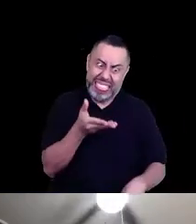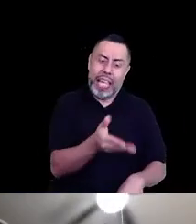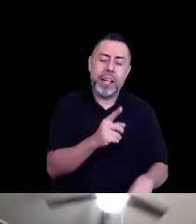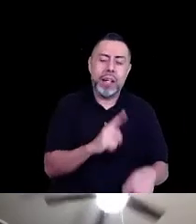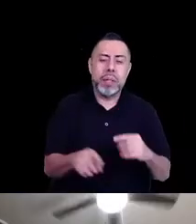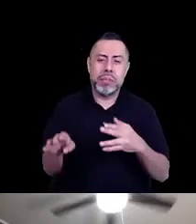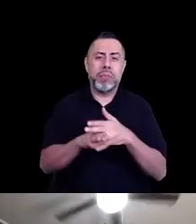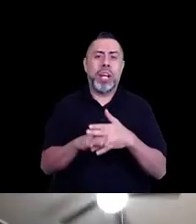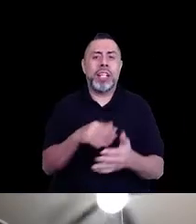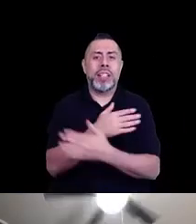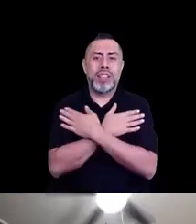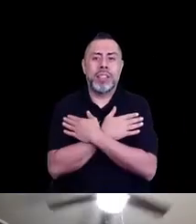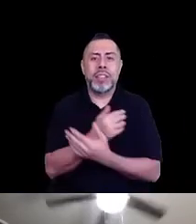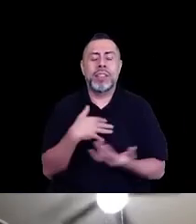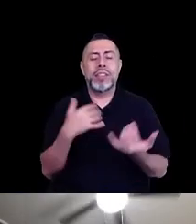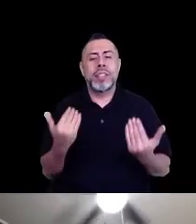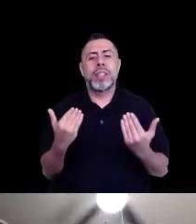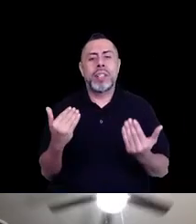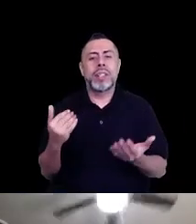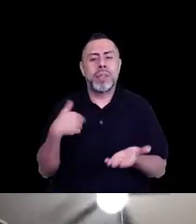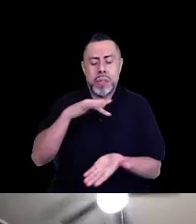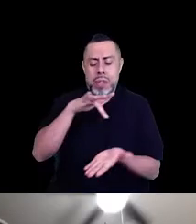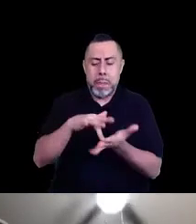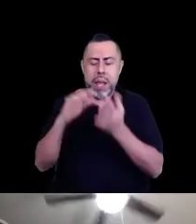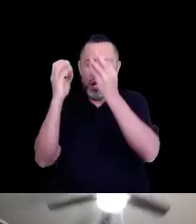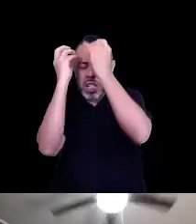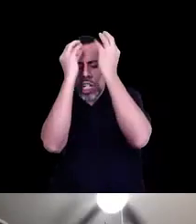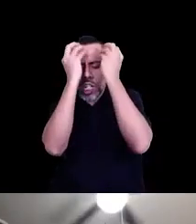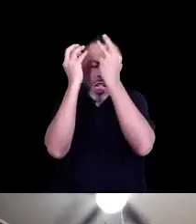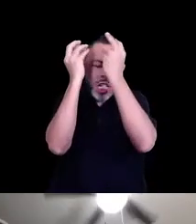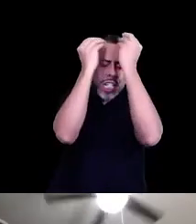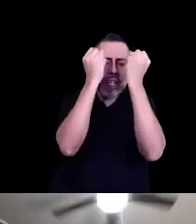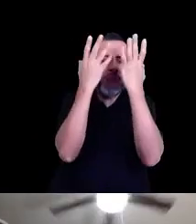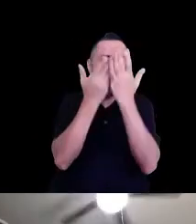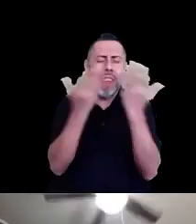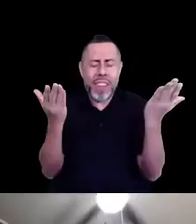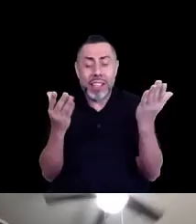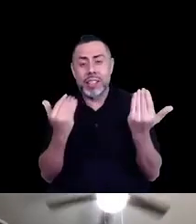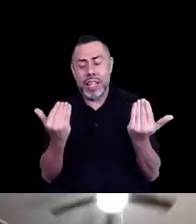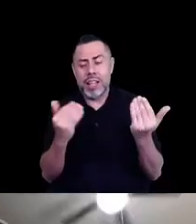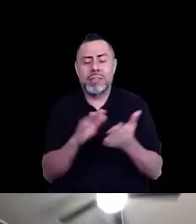So we're sort of mid-think about many things, and this is a nice break from that kind of thinking.